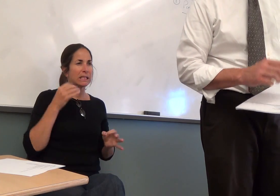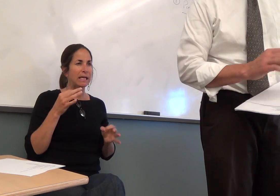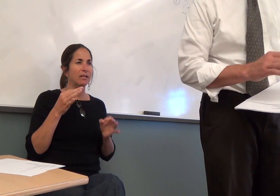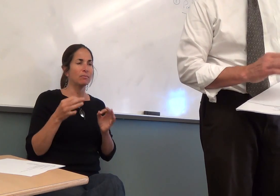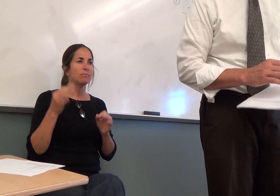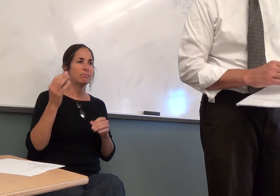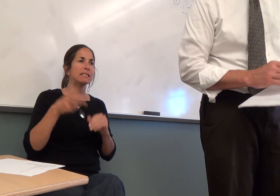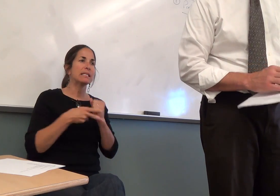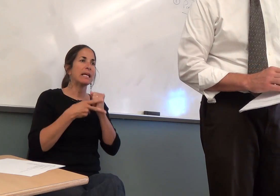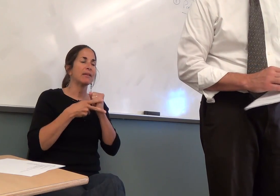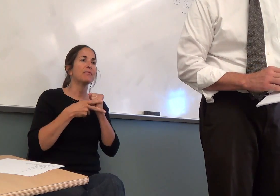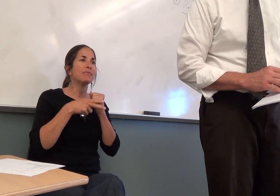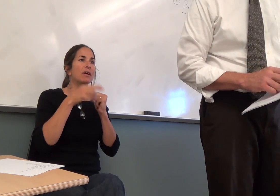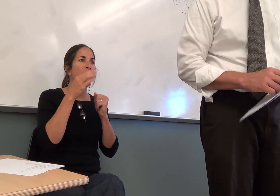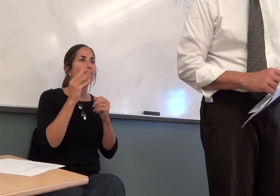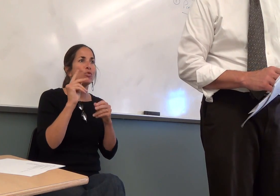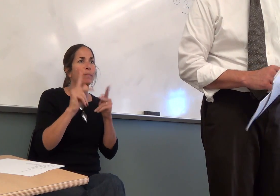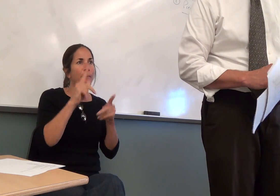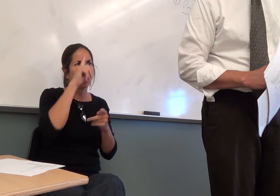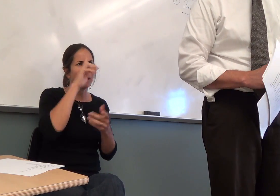I think some people were confused.